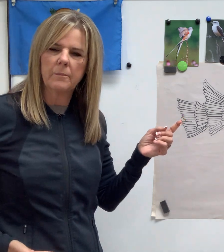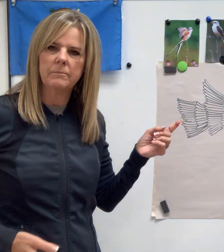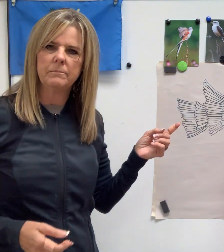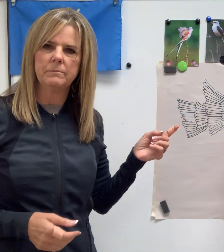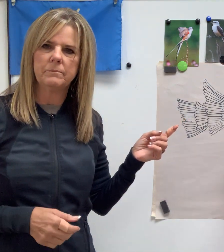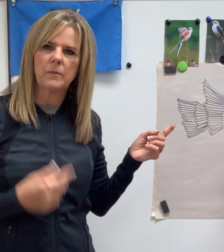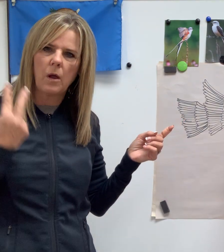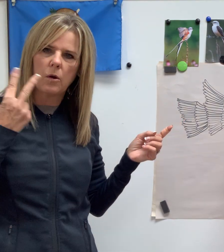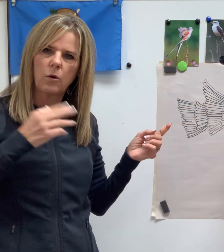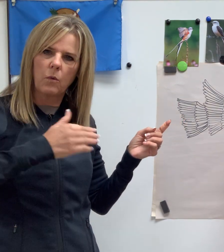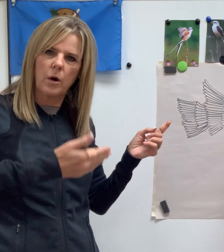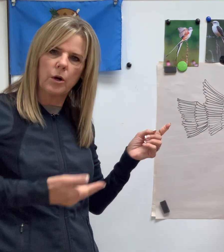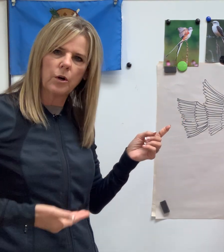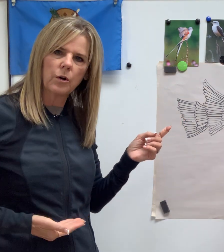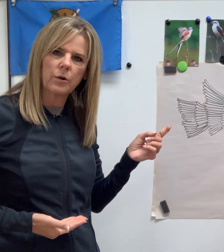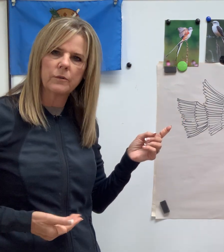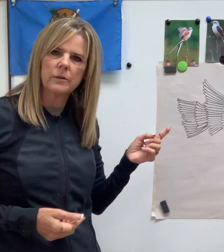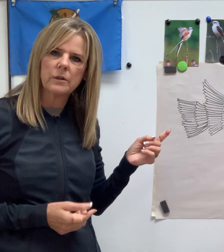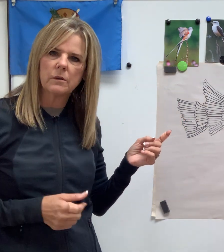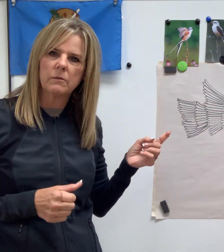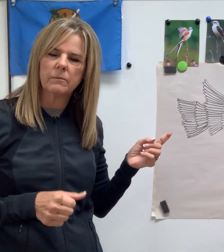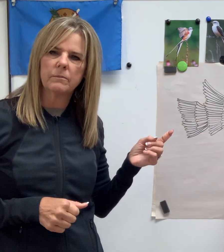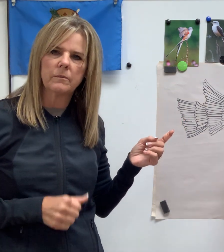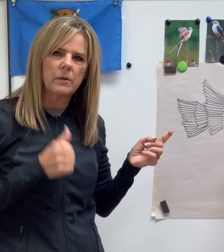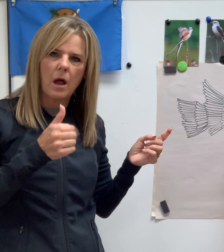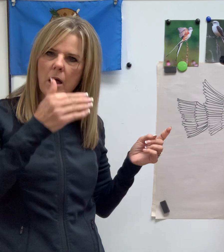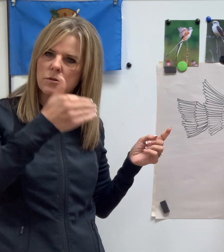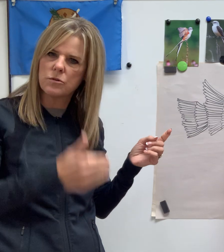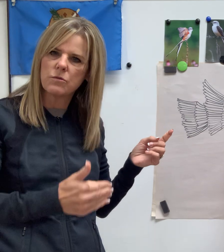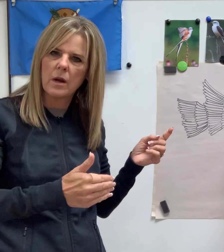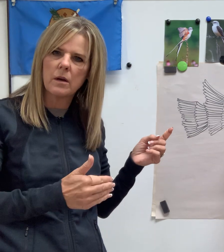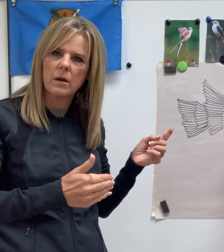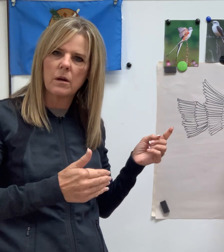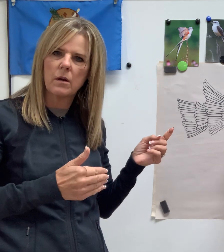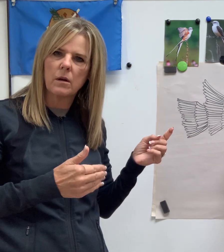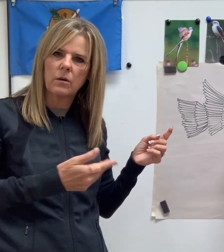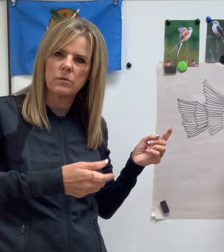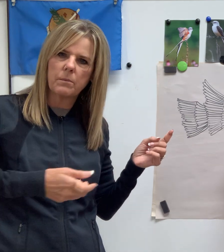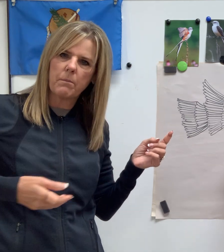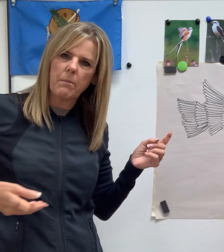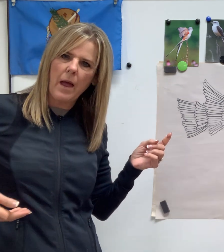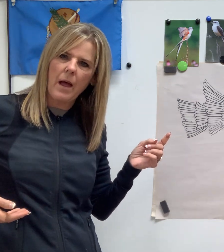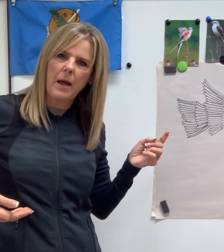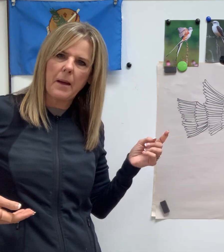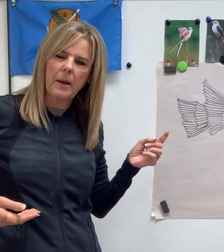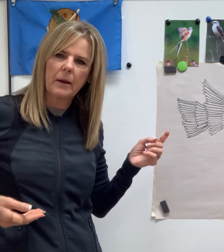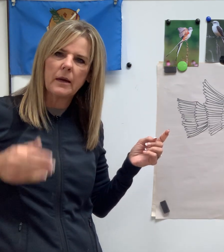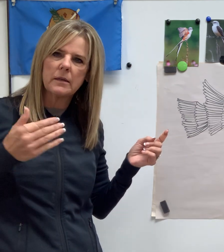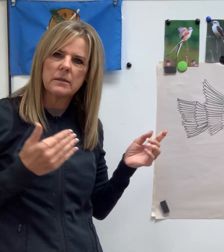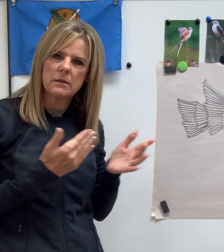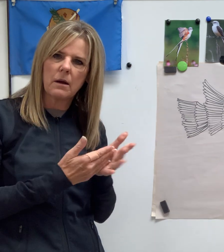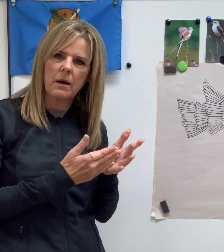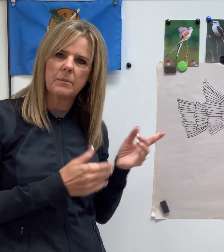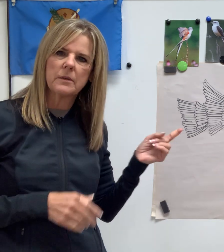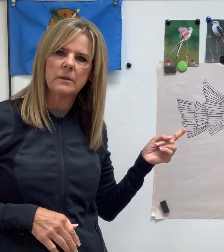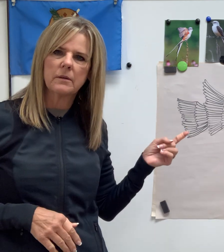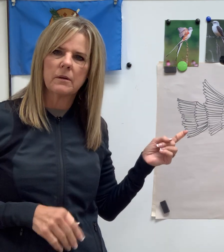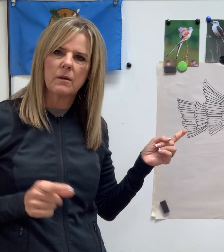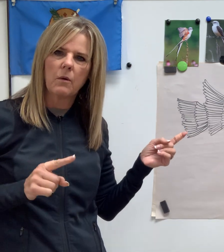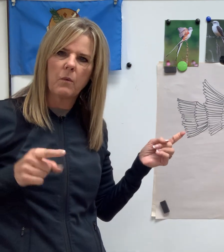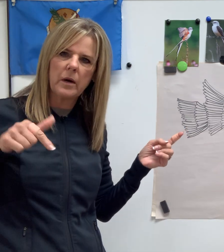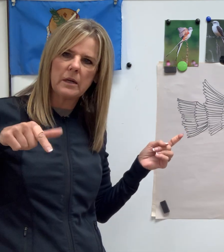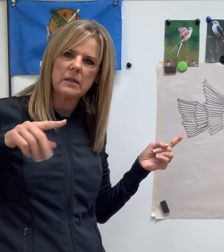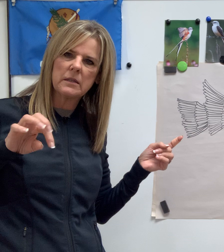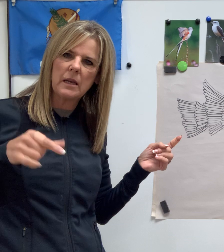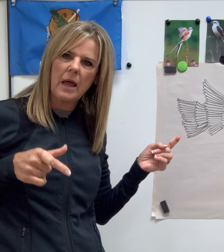Now look where it curves. It doesn't curve like straight down. It curves sort of back, and it stops where his